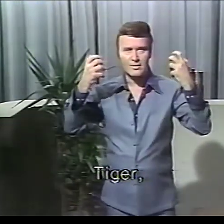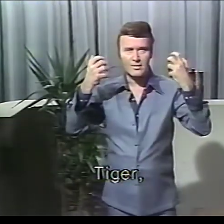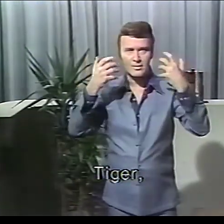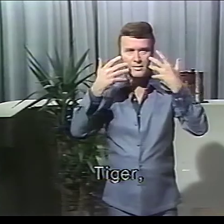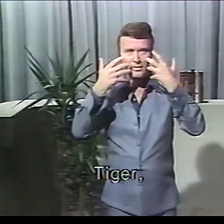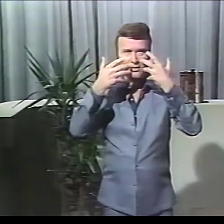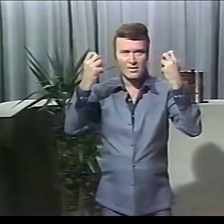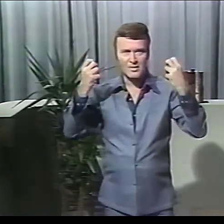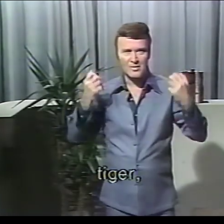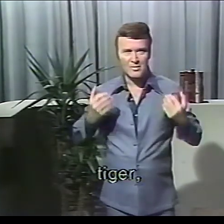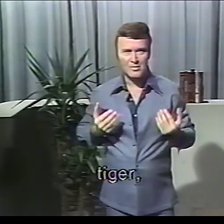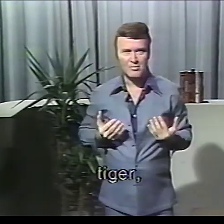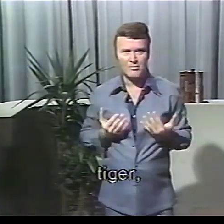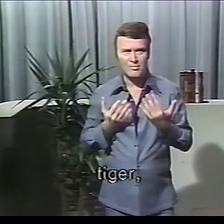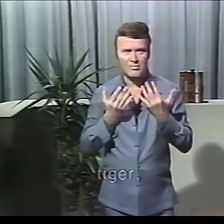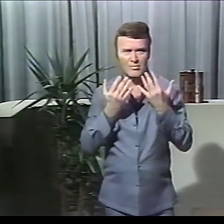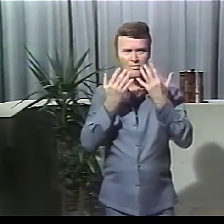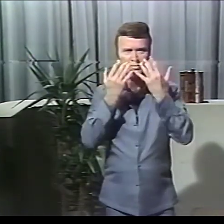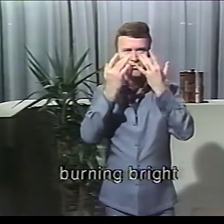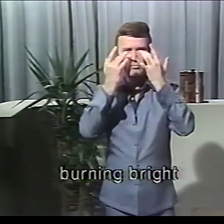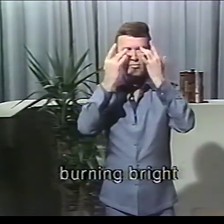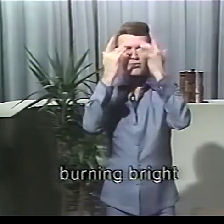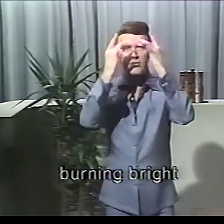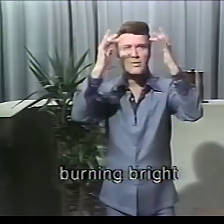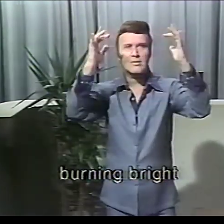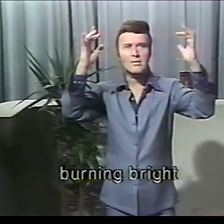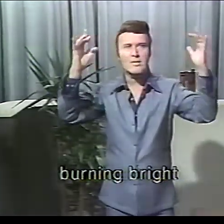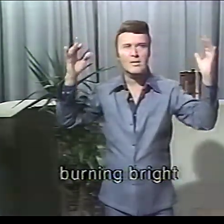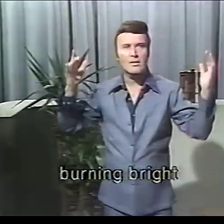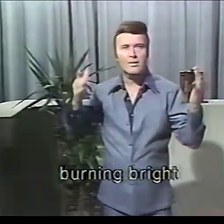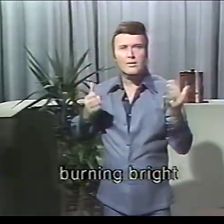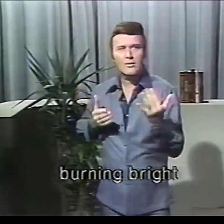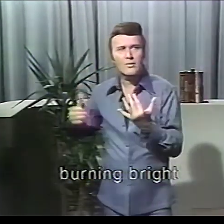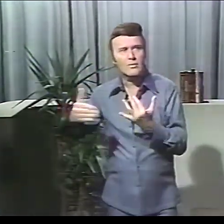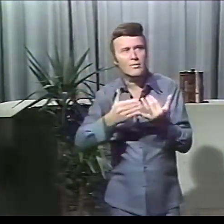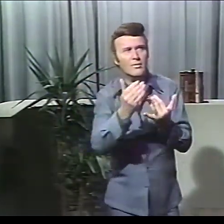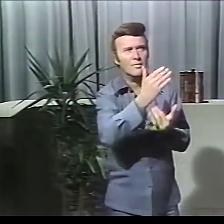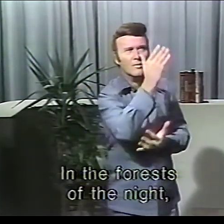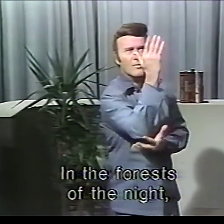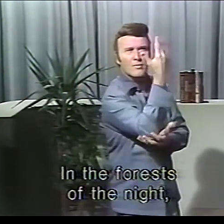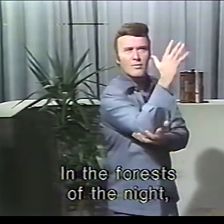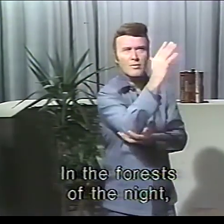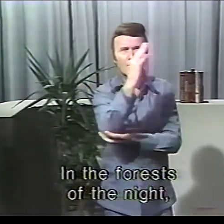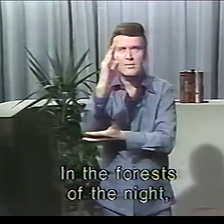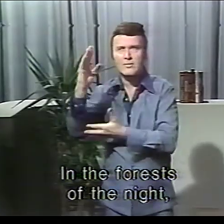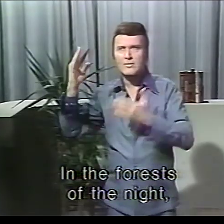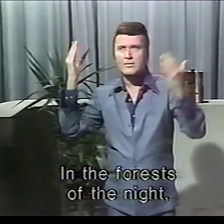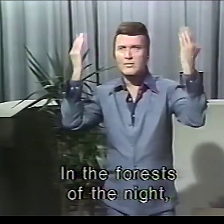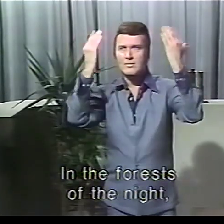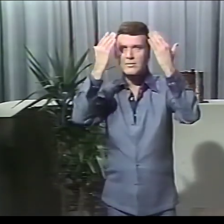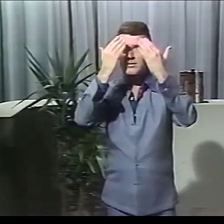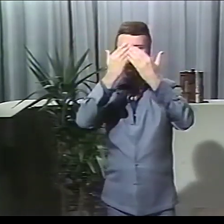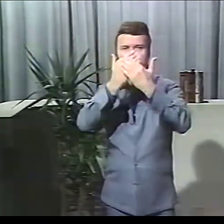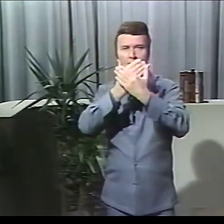Tiger, tiger, burning bright in the forest of the